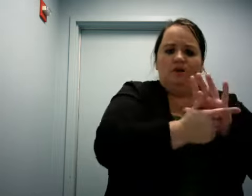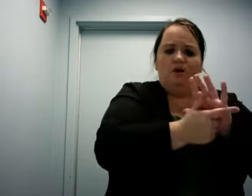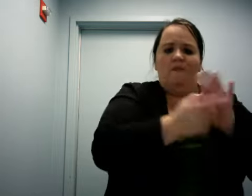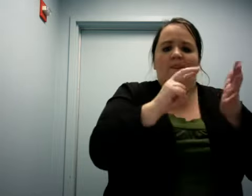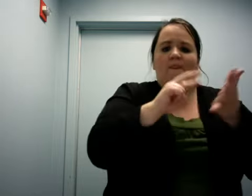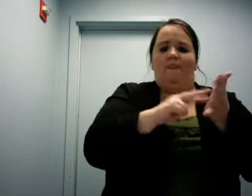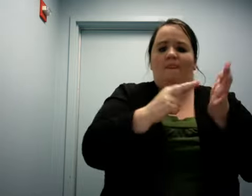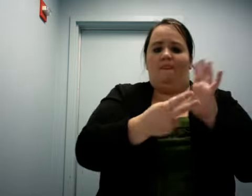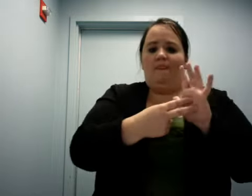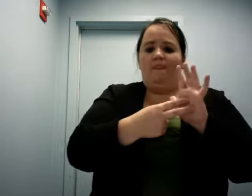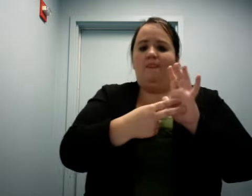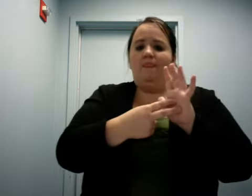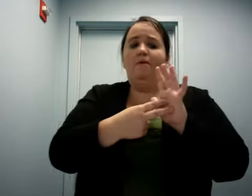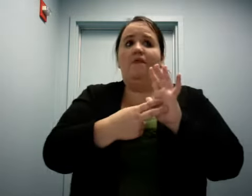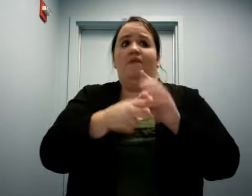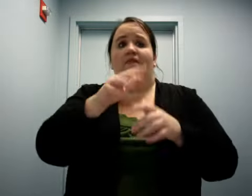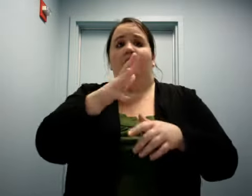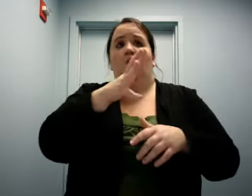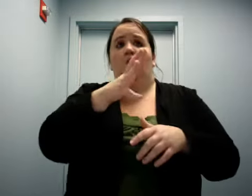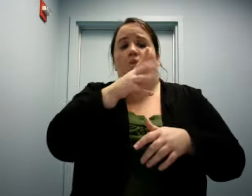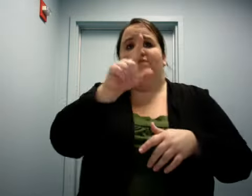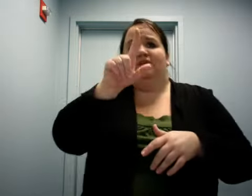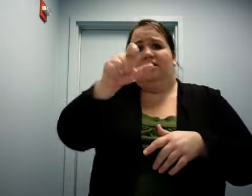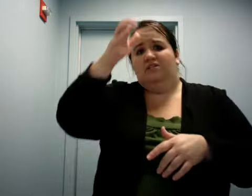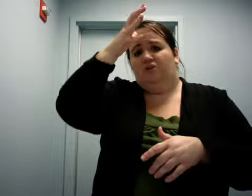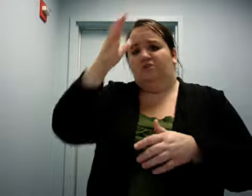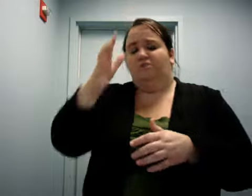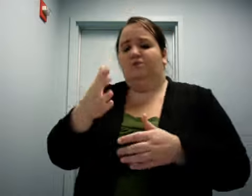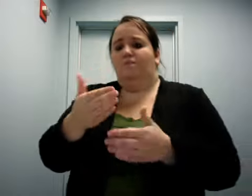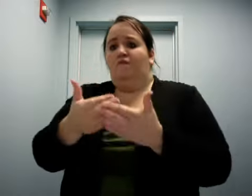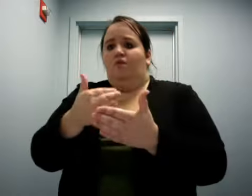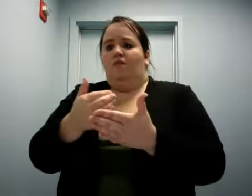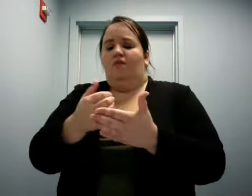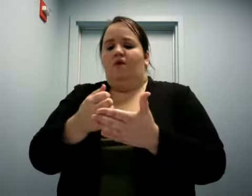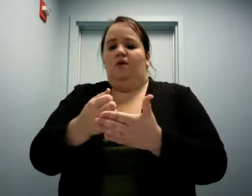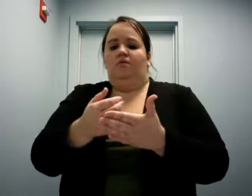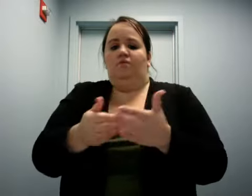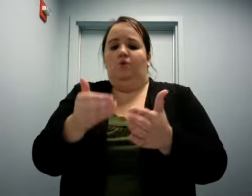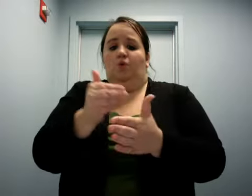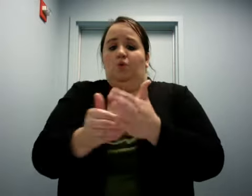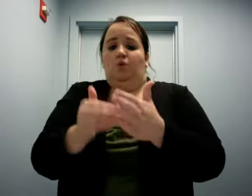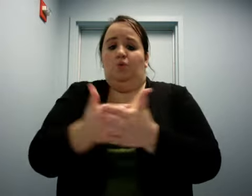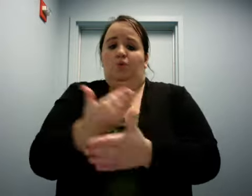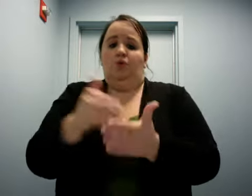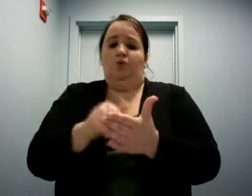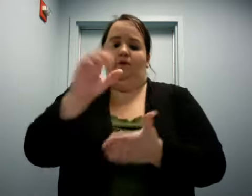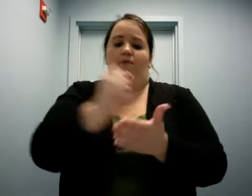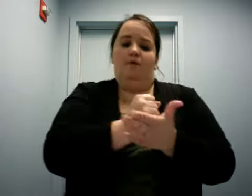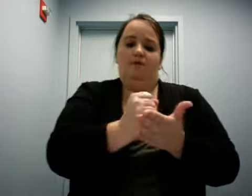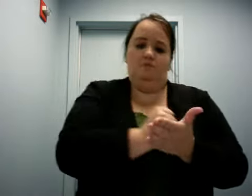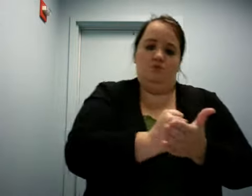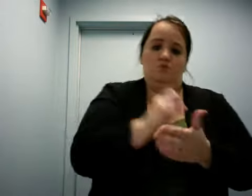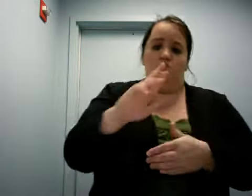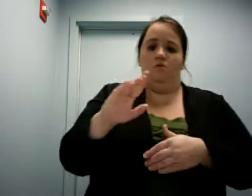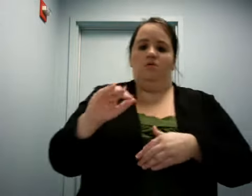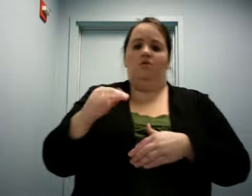renewing their passports? What if my roommate knew about Nollywood, full of innovative people making films despite great